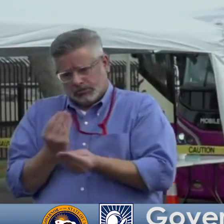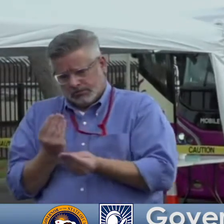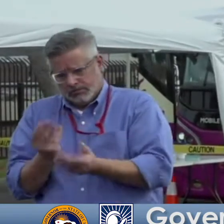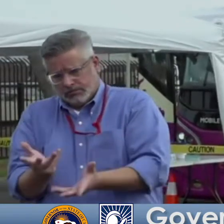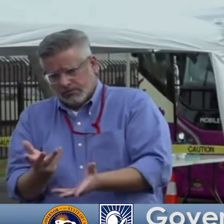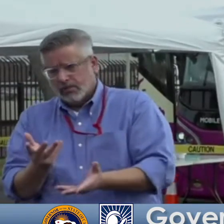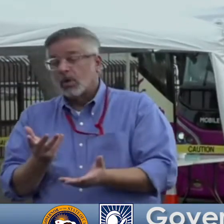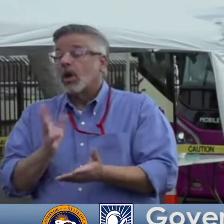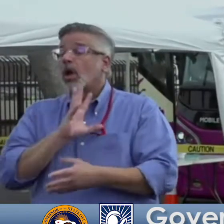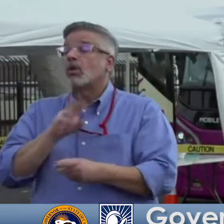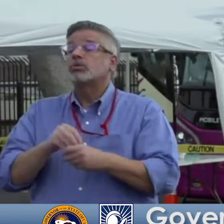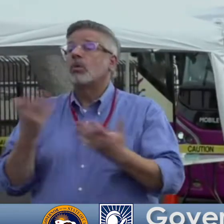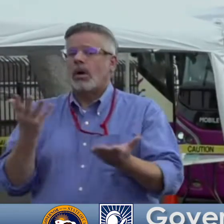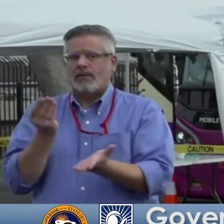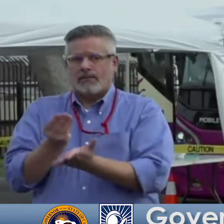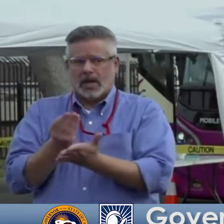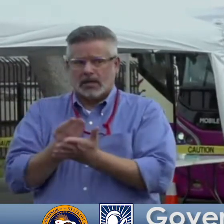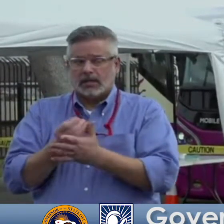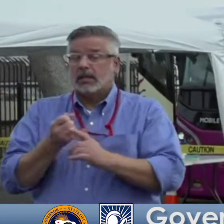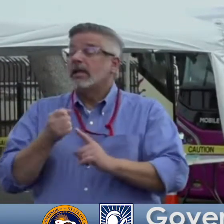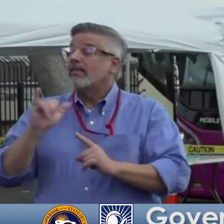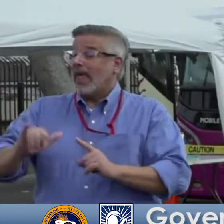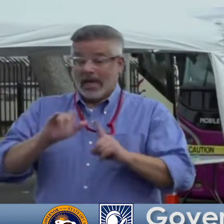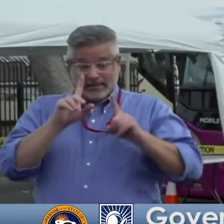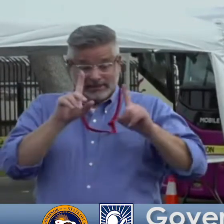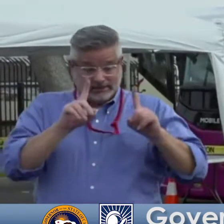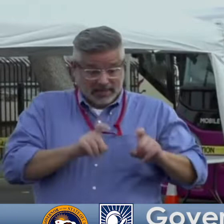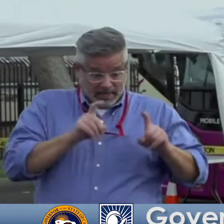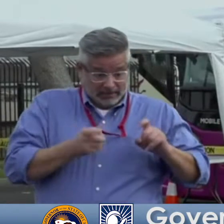includes funding to not only expand the testing